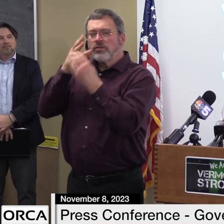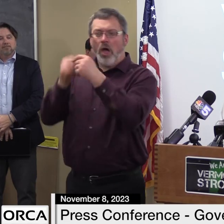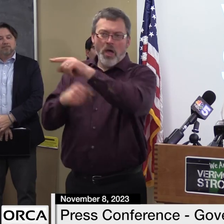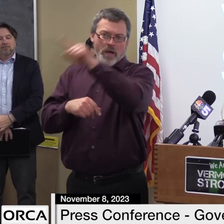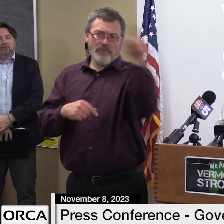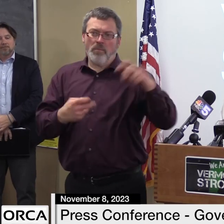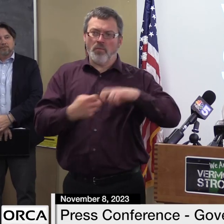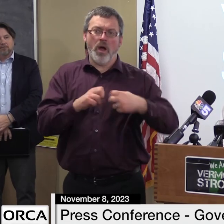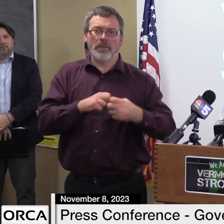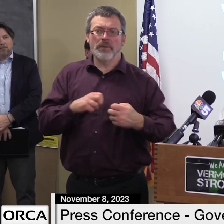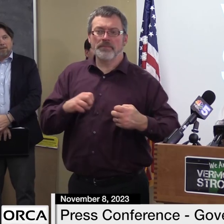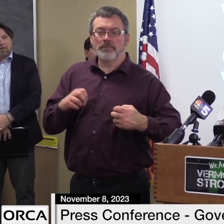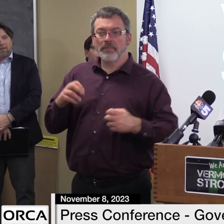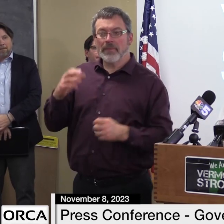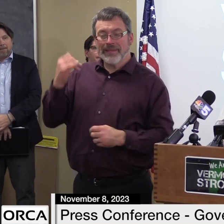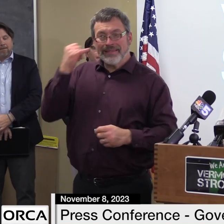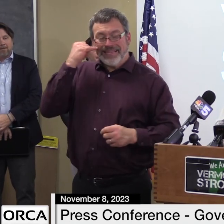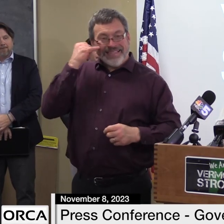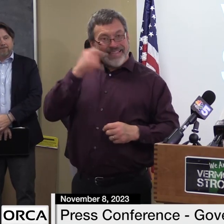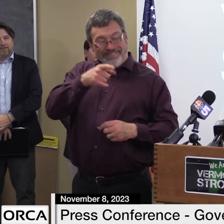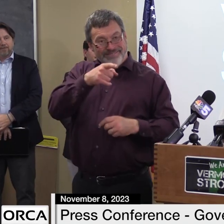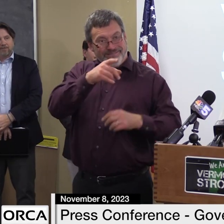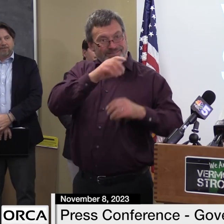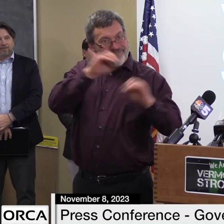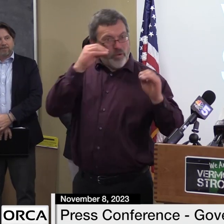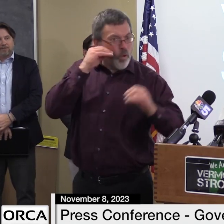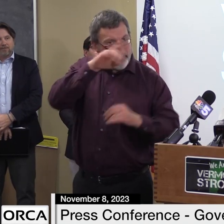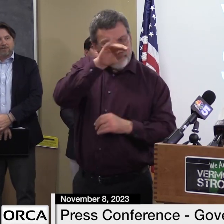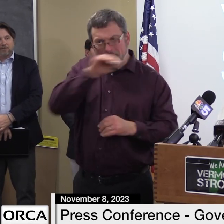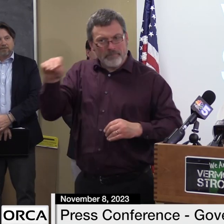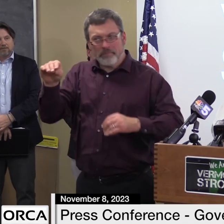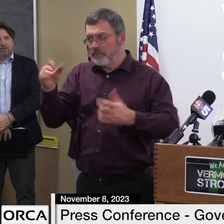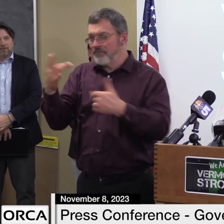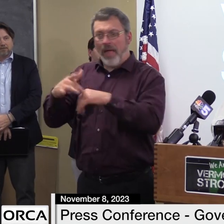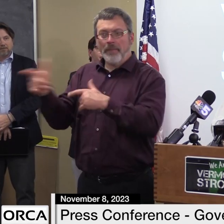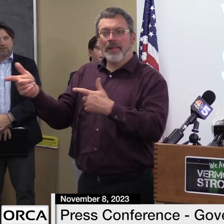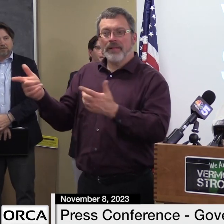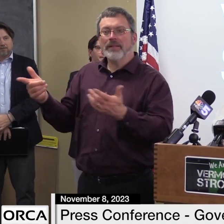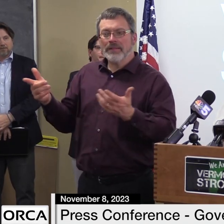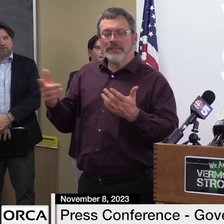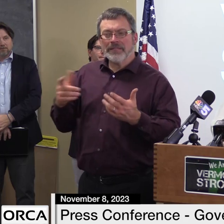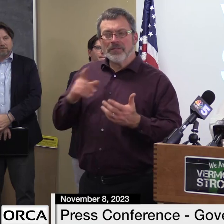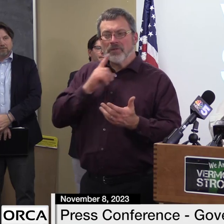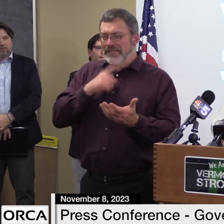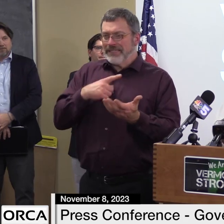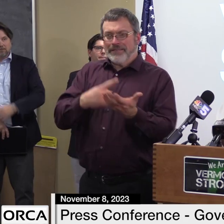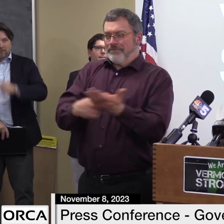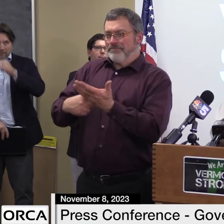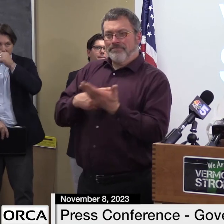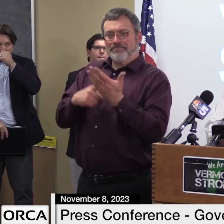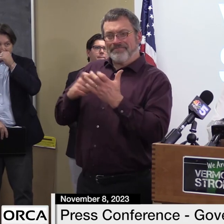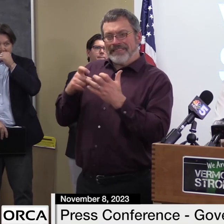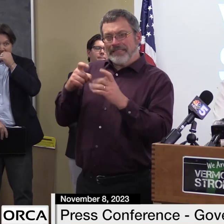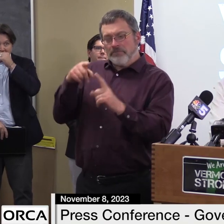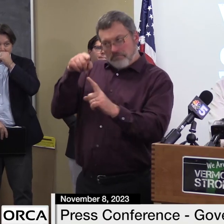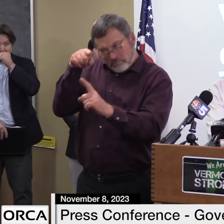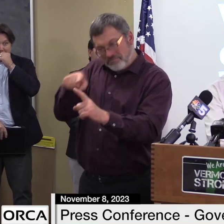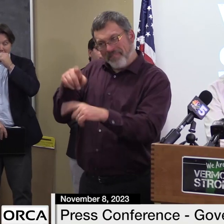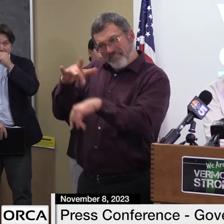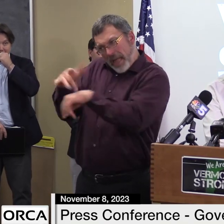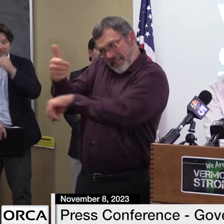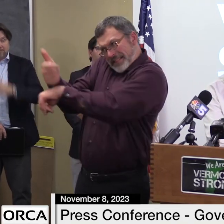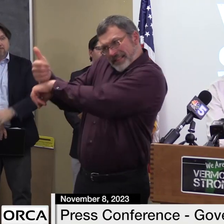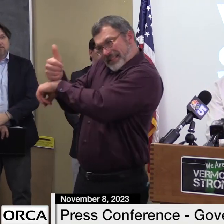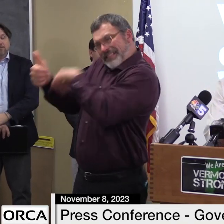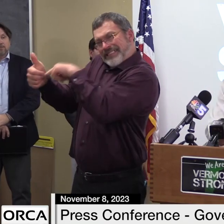So we have to, again, focus this conversation on, we need those units, regardless of the